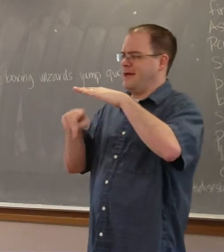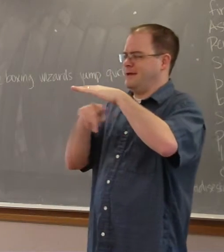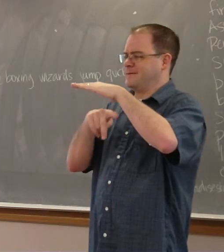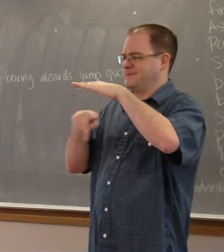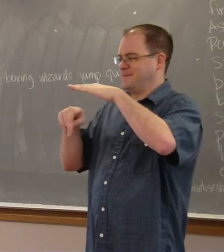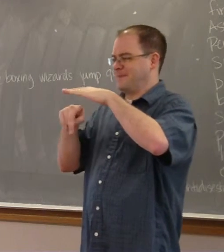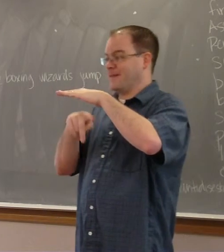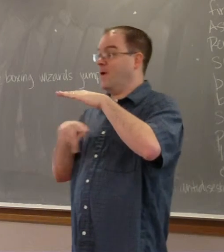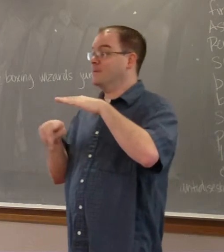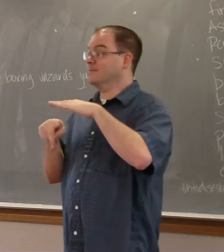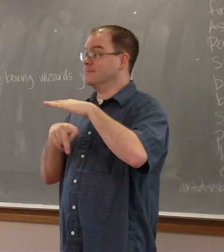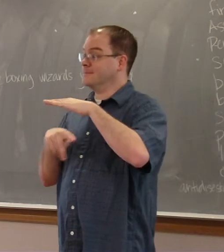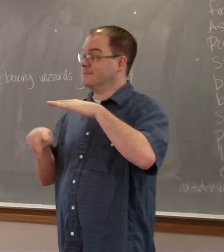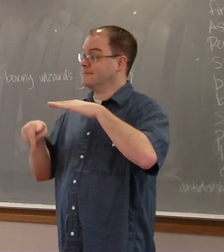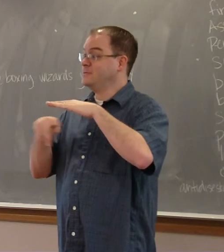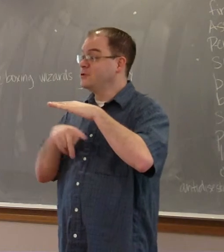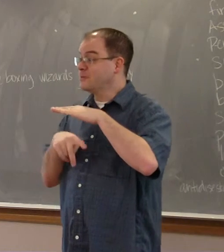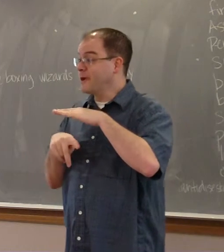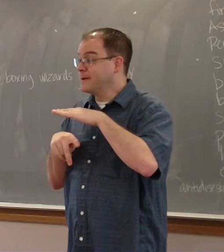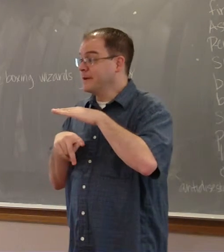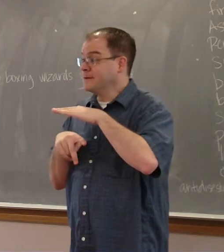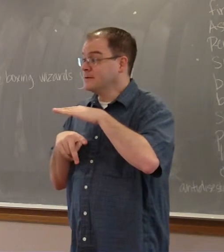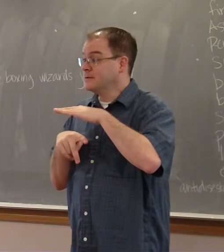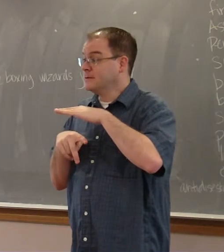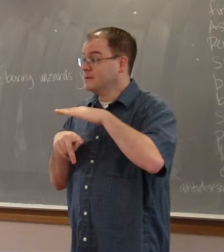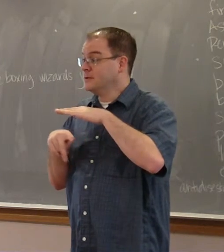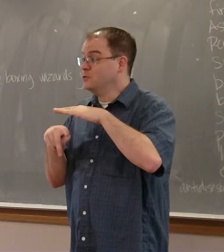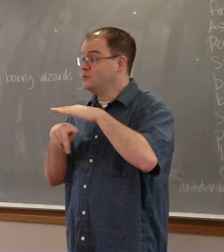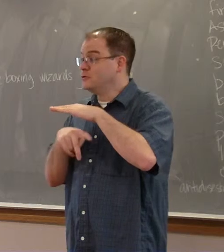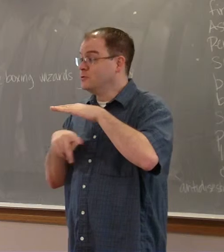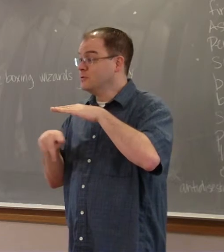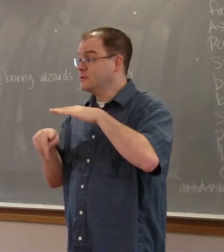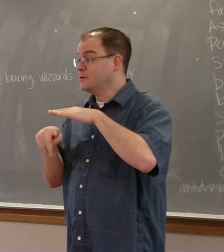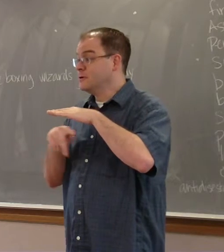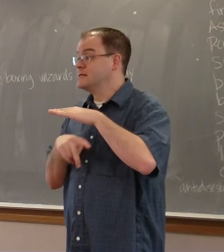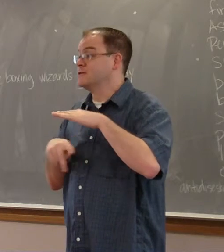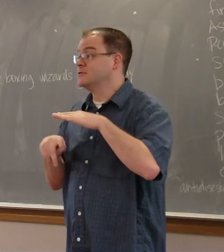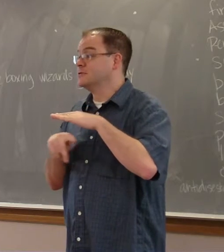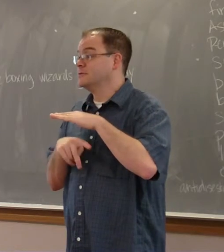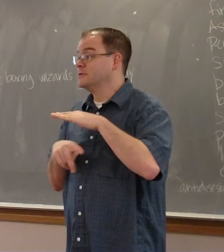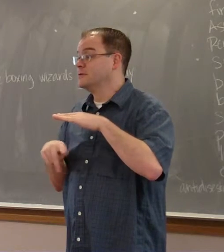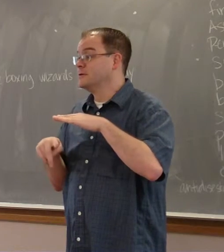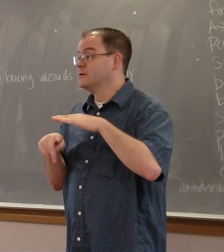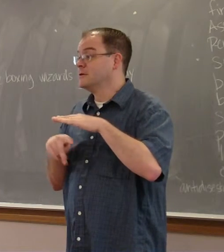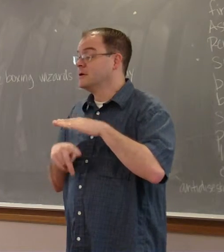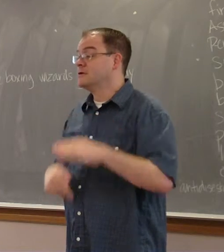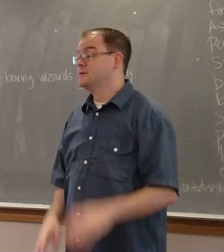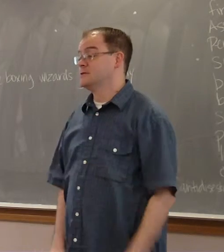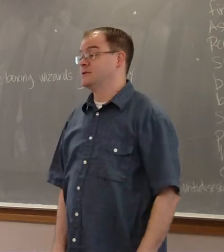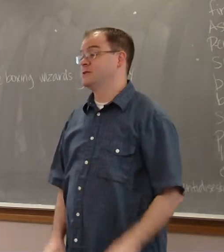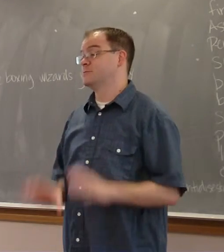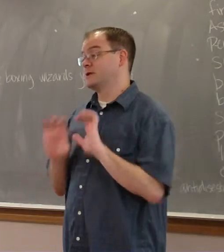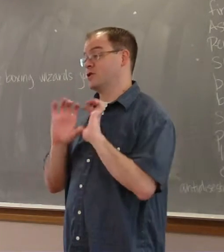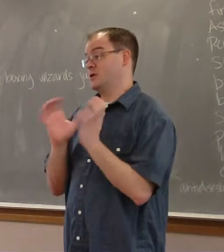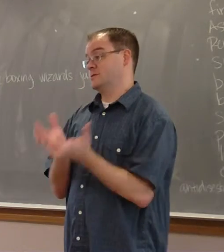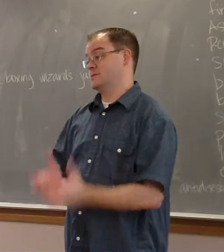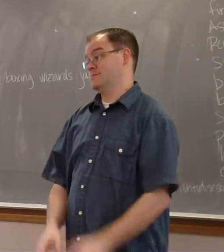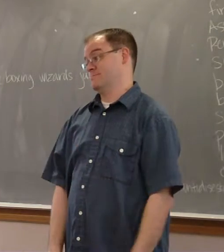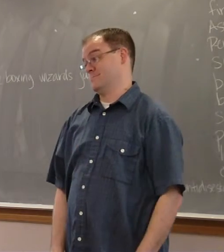Okay. Do you go to primary? You do? Is it cool? Does your teacher bring donuts?